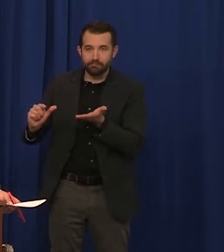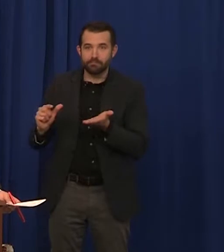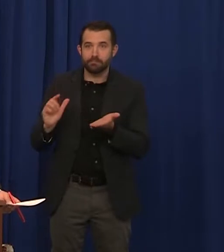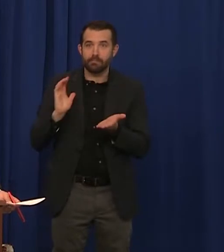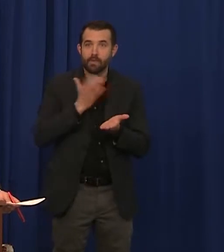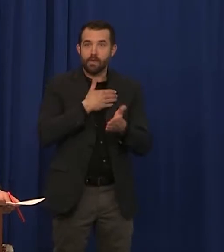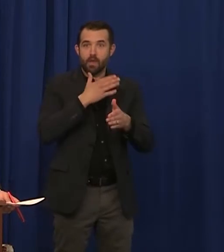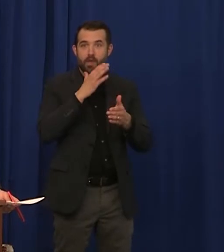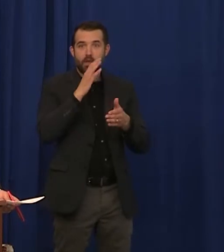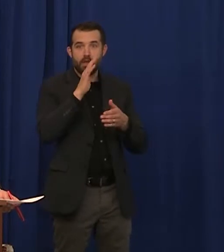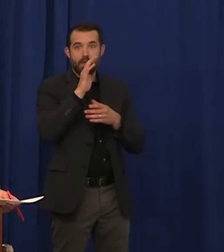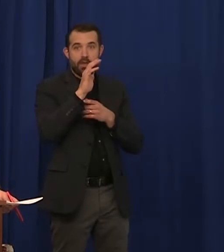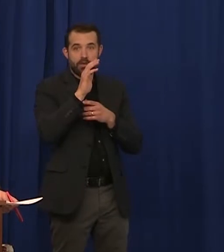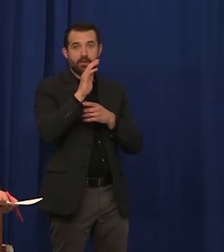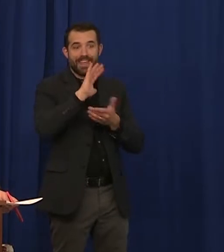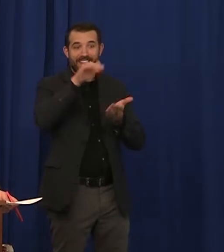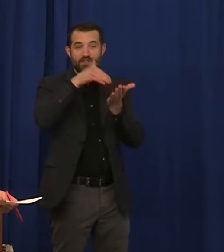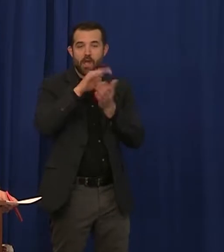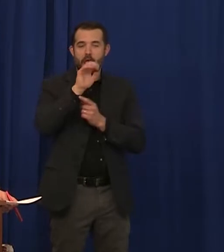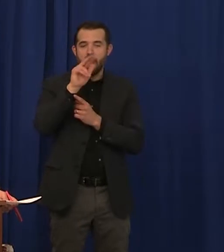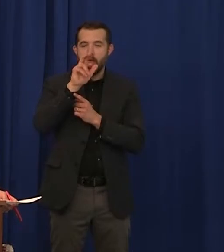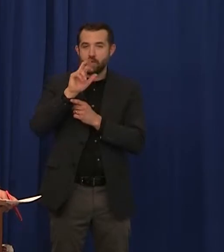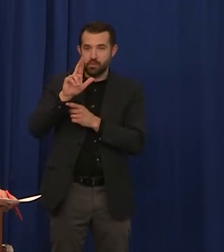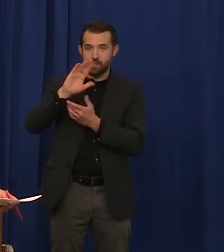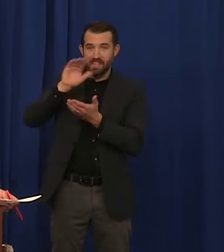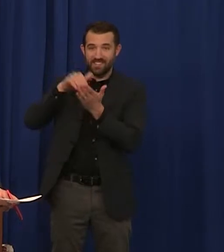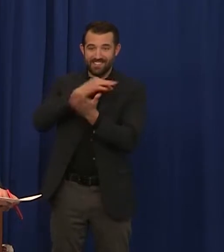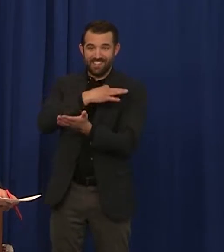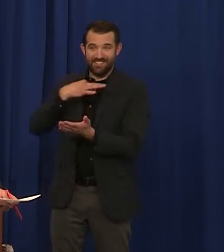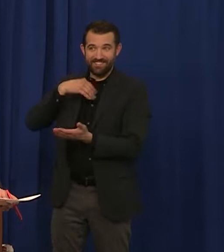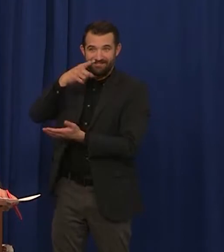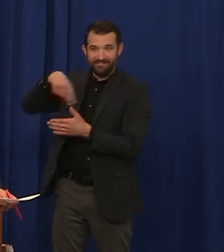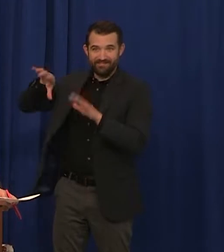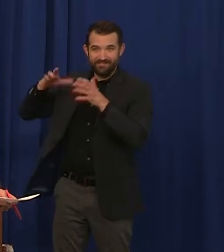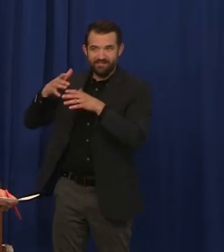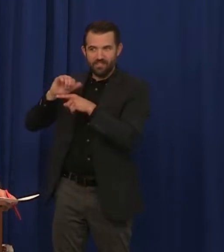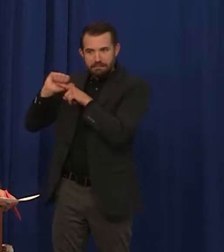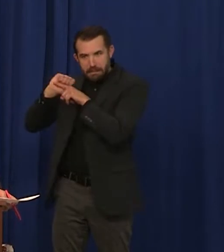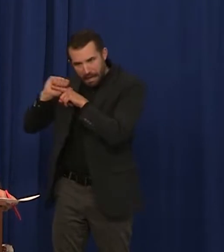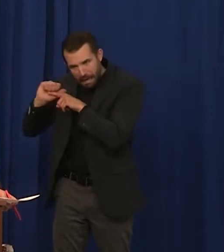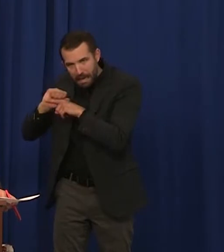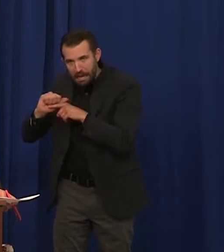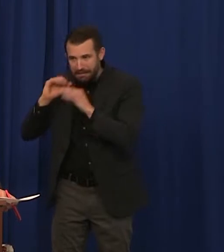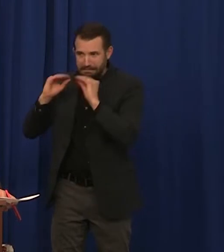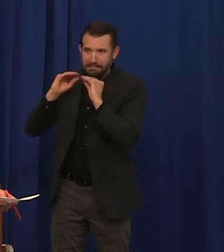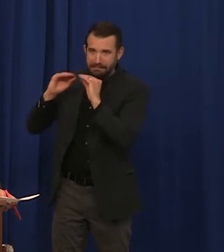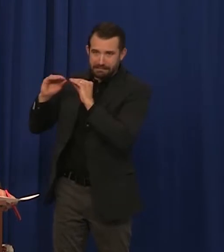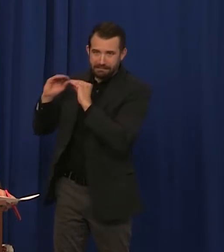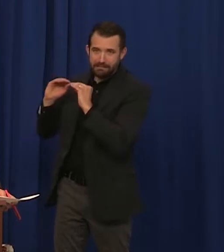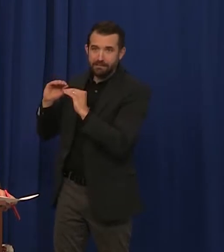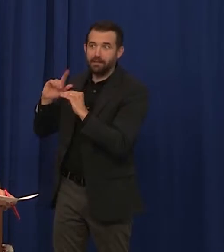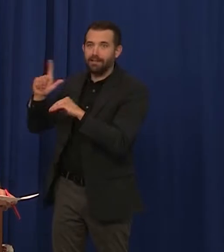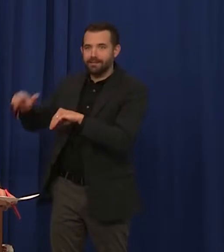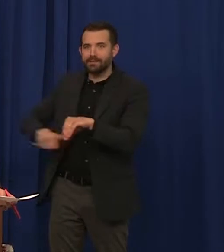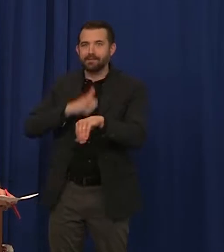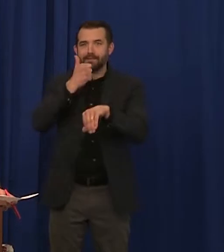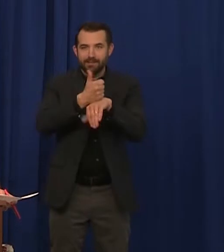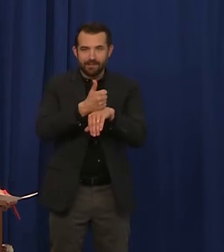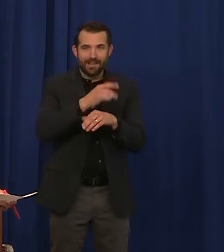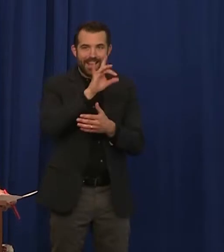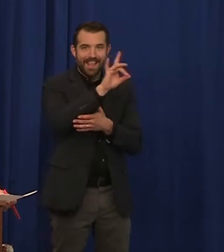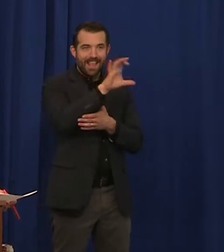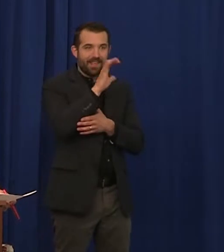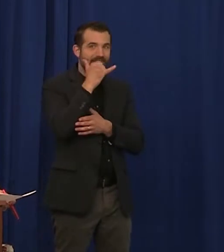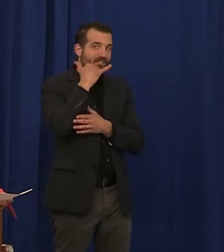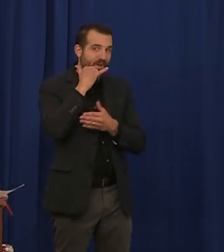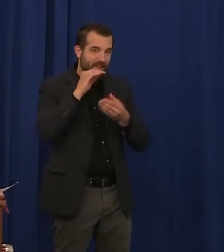are working to help answer the Unemployment 800 number. Others across the department and across state government are